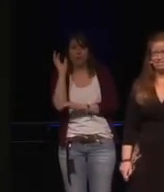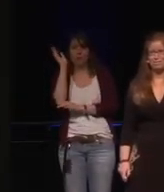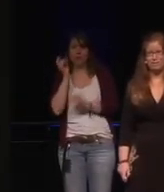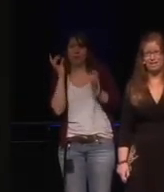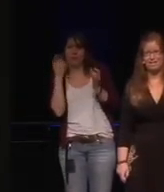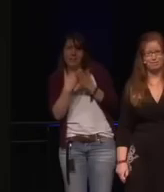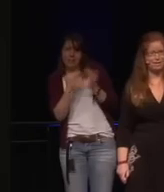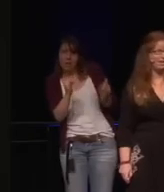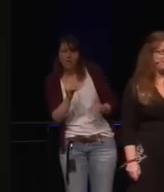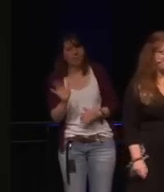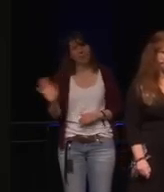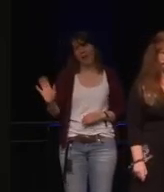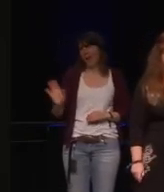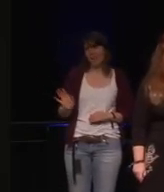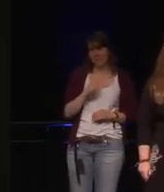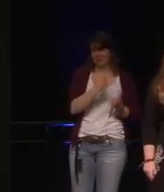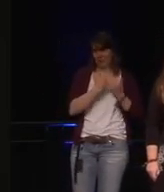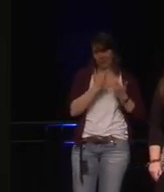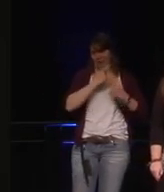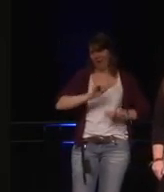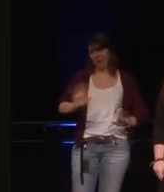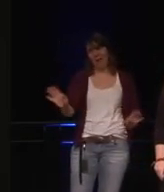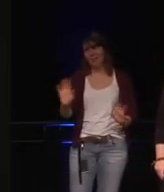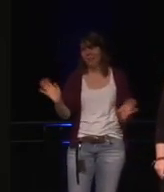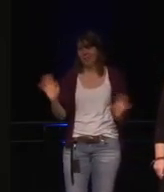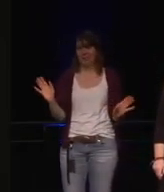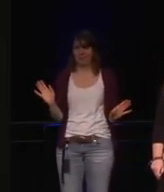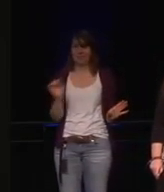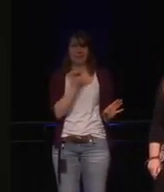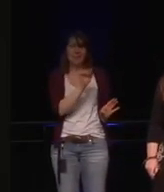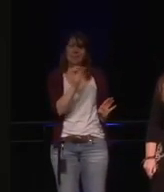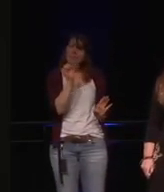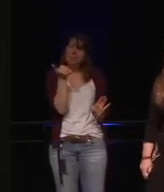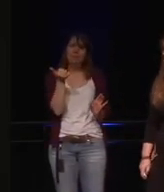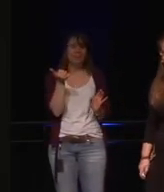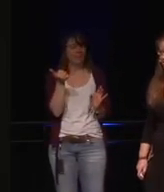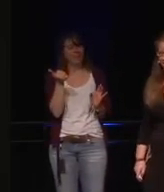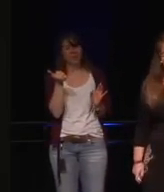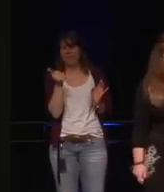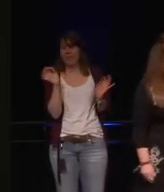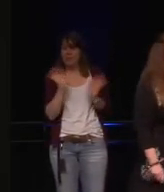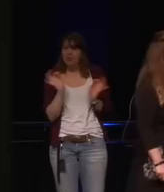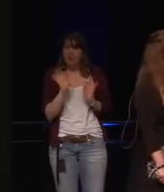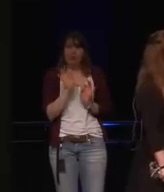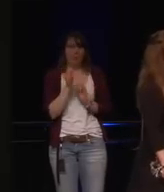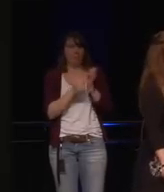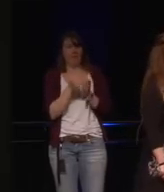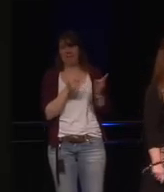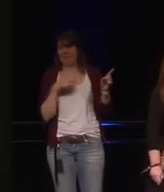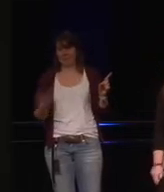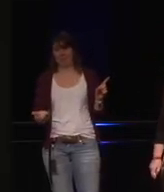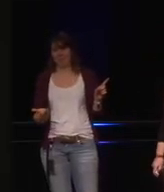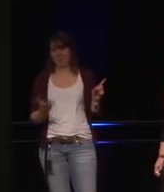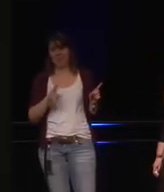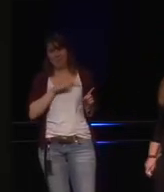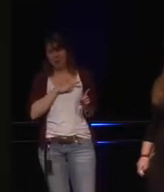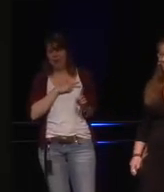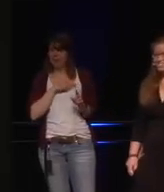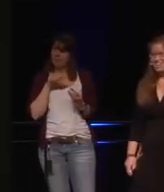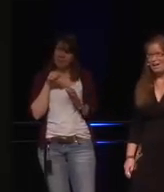talk, everybody was telling me, ah, you brought your favorite toy to protect you during your talk.